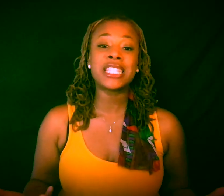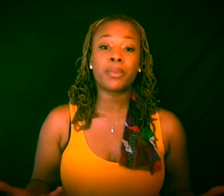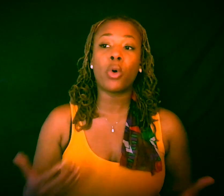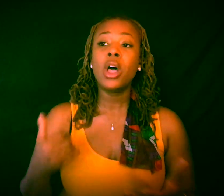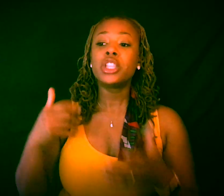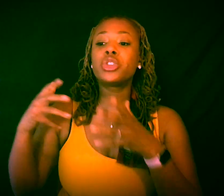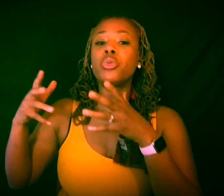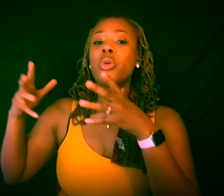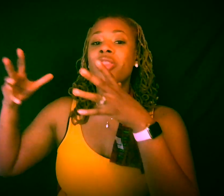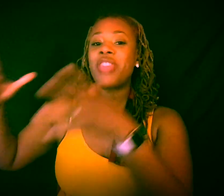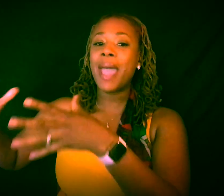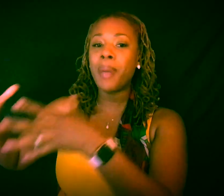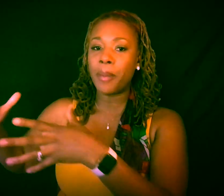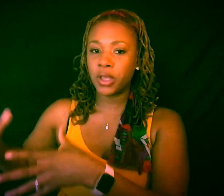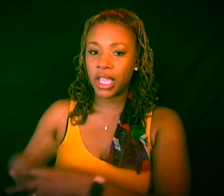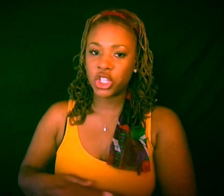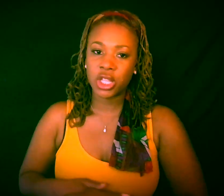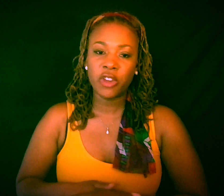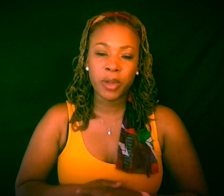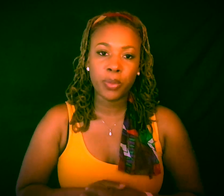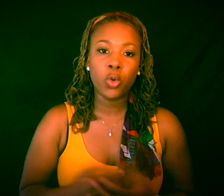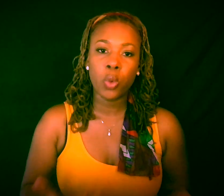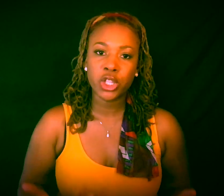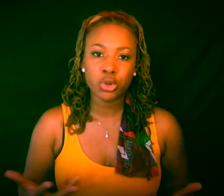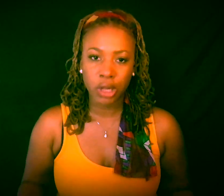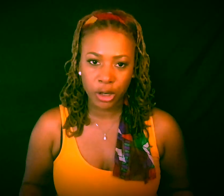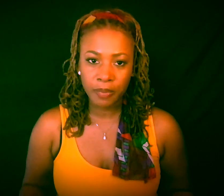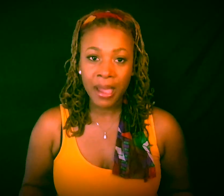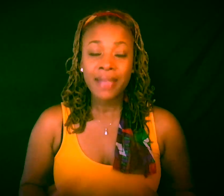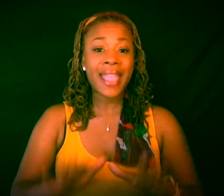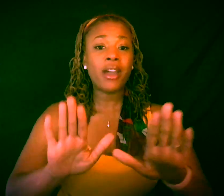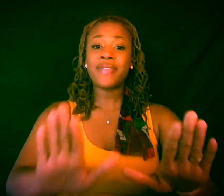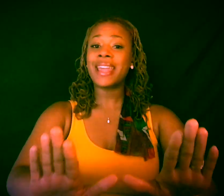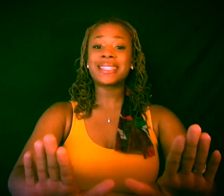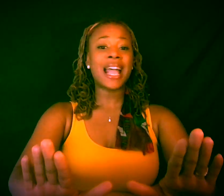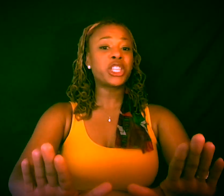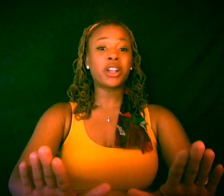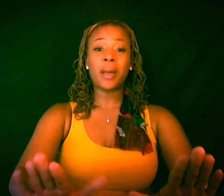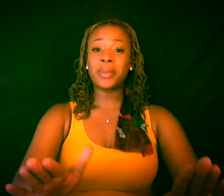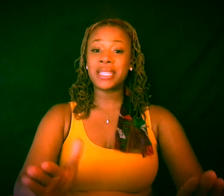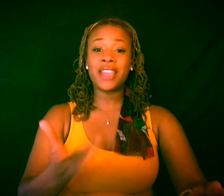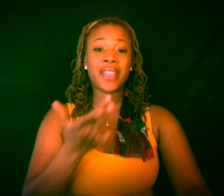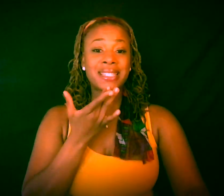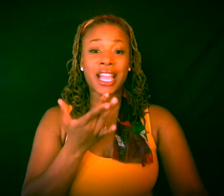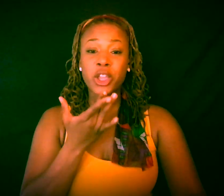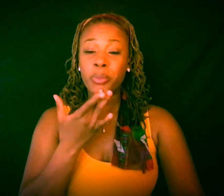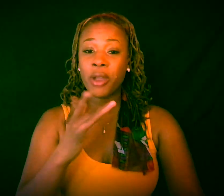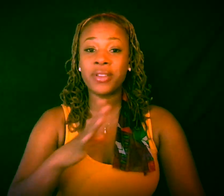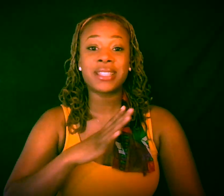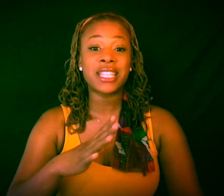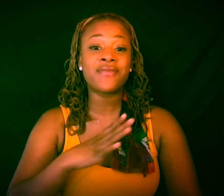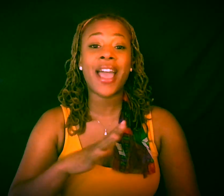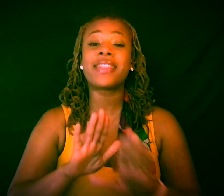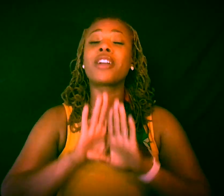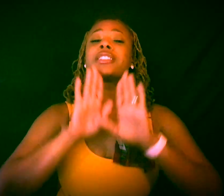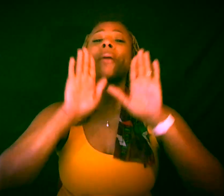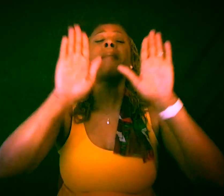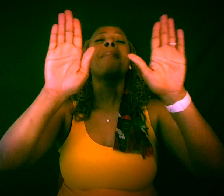accessible to that population of people who want to learn. Now, if that is not your cup of tea, if that's not your preference, that's fine. There are some